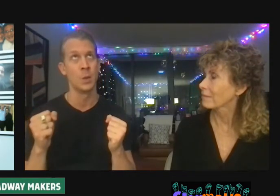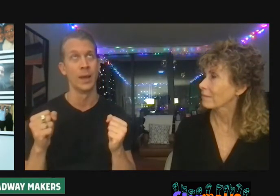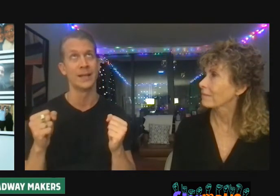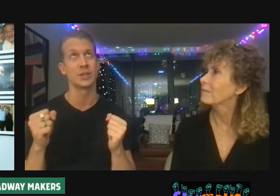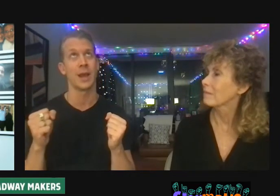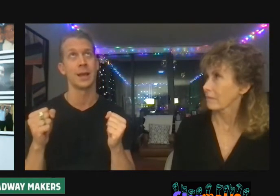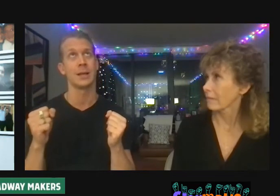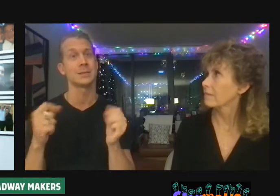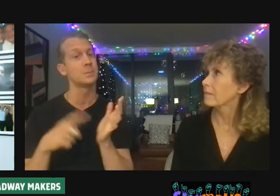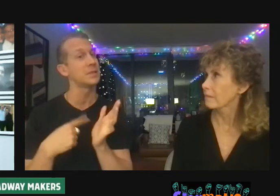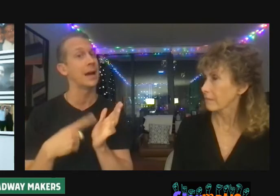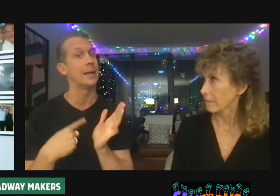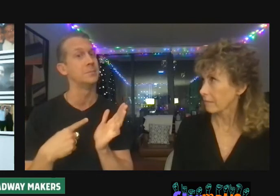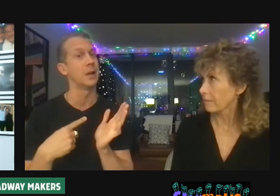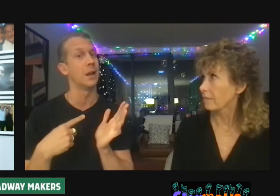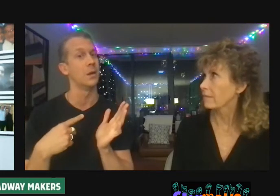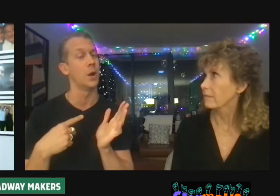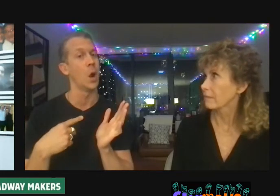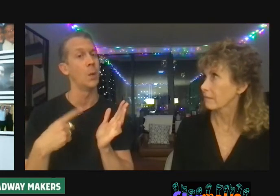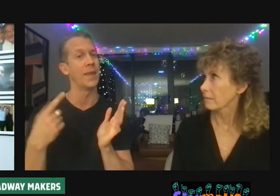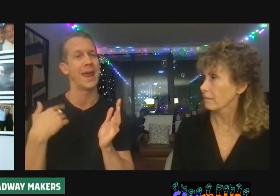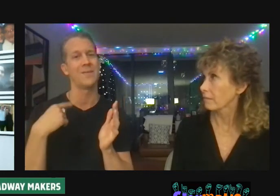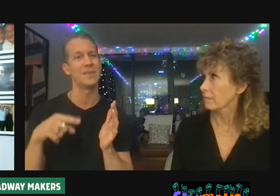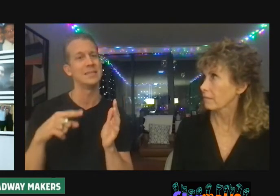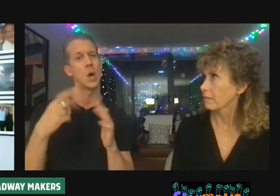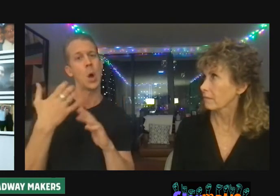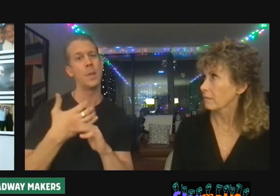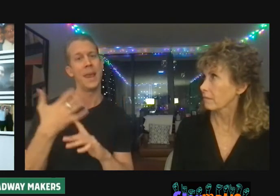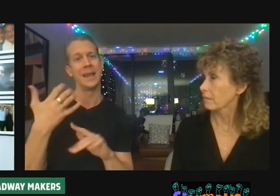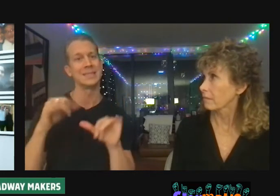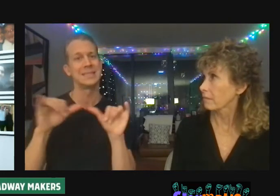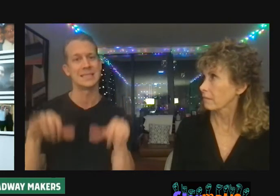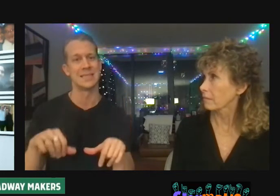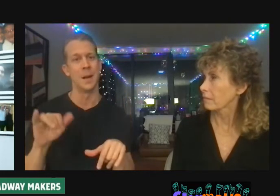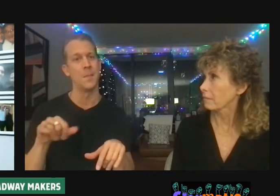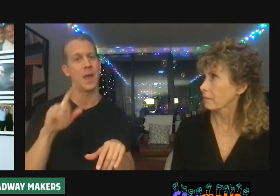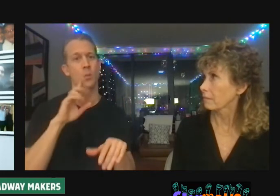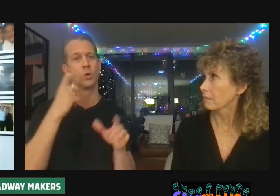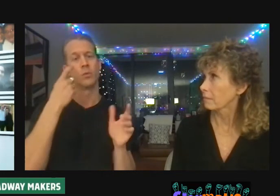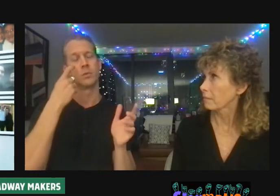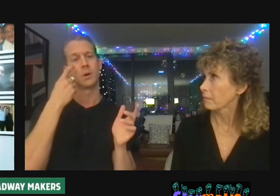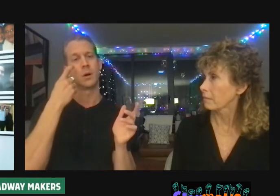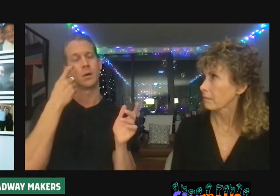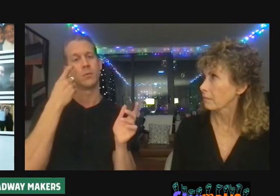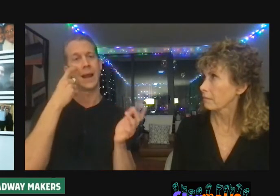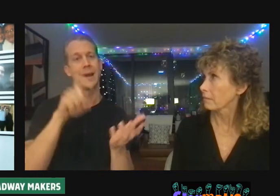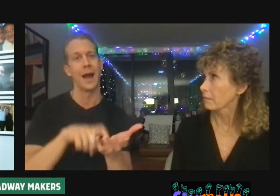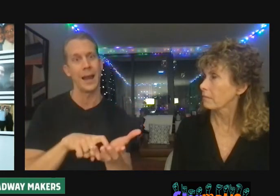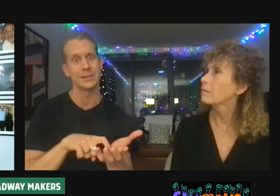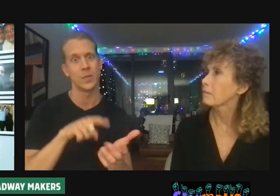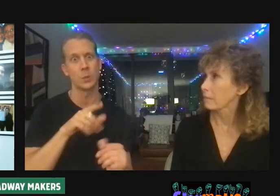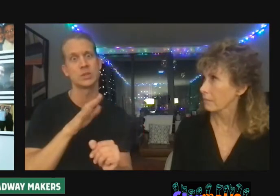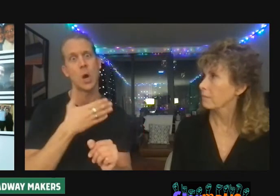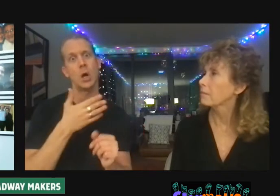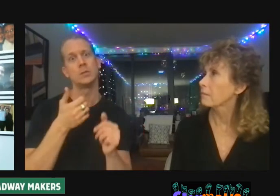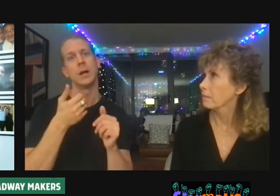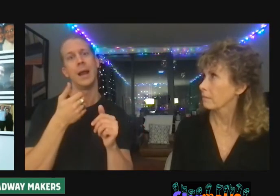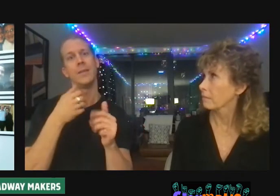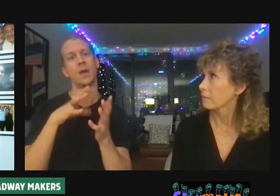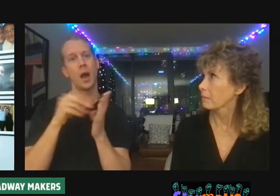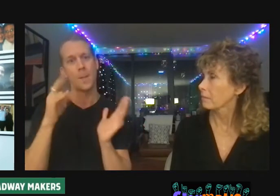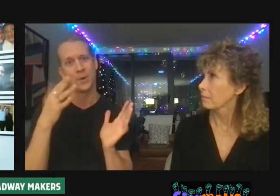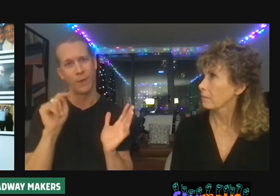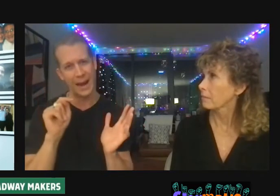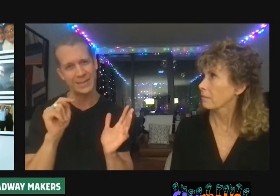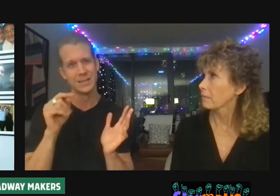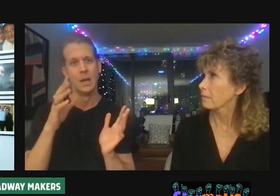Sign Language, and sometimes, you know, they have this automated system that will recognize those songs